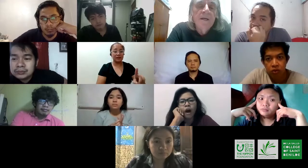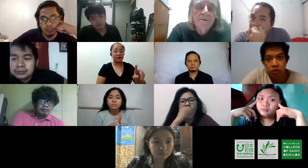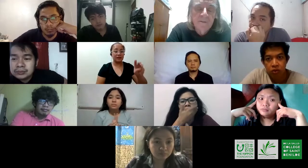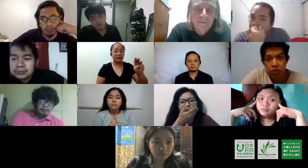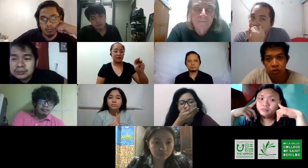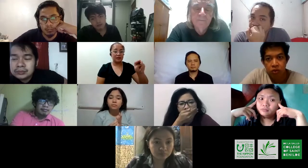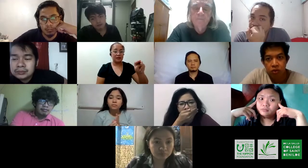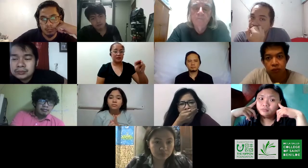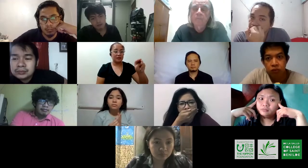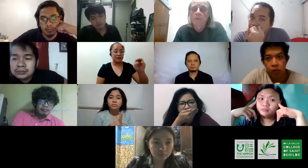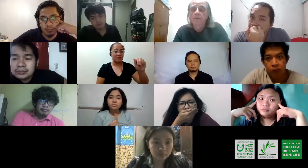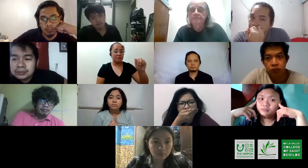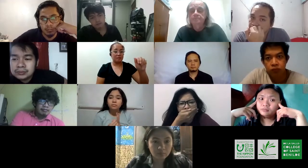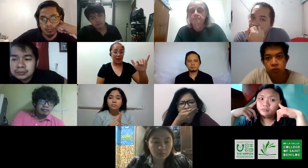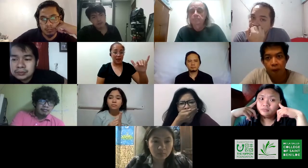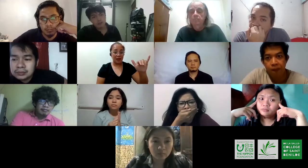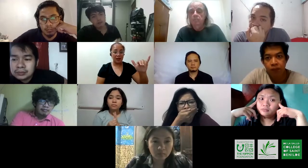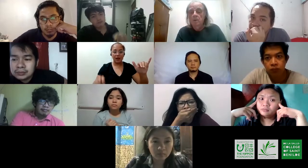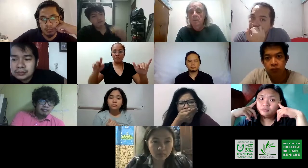and must?